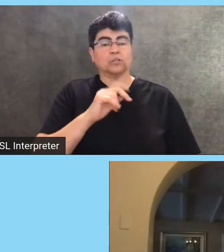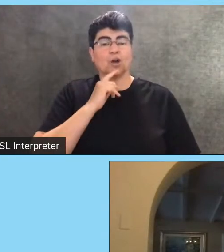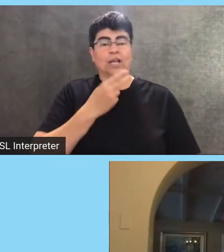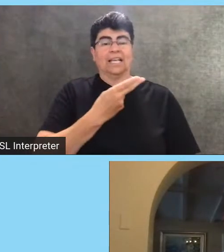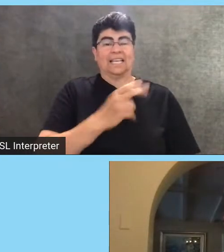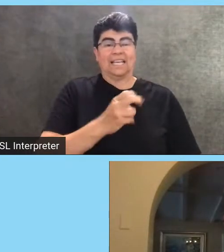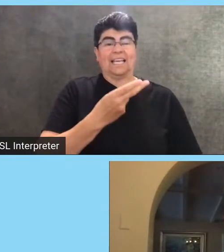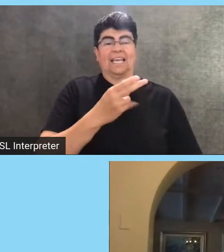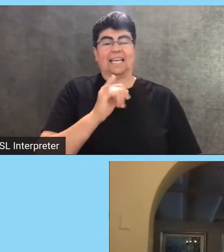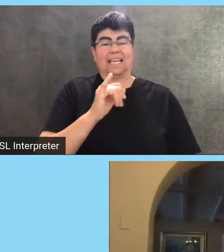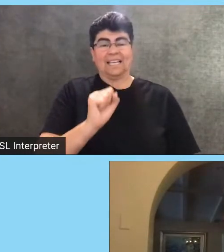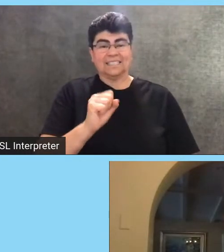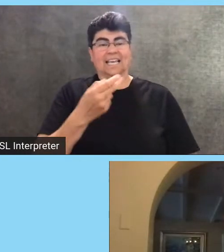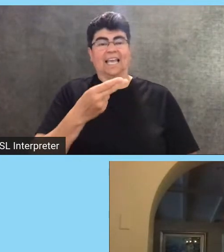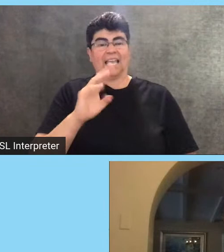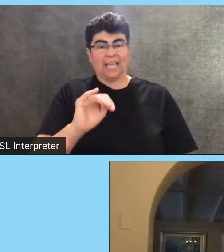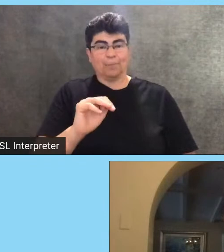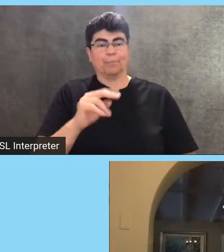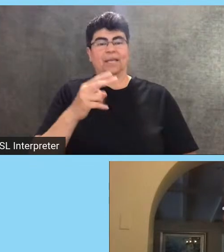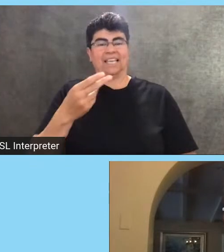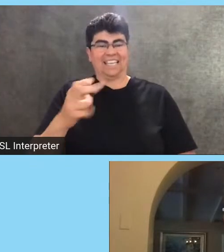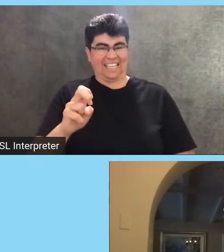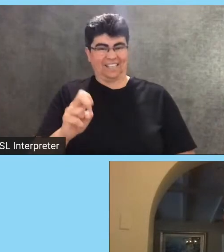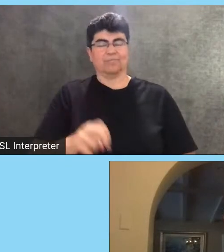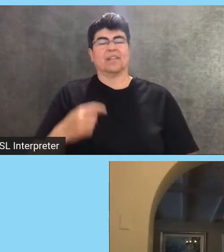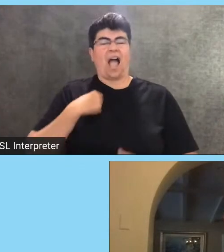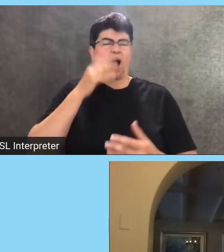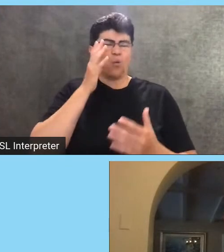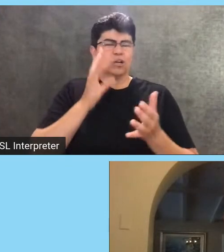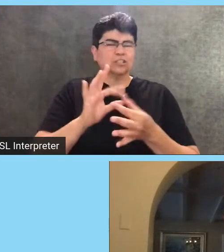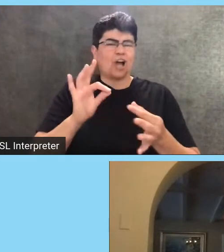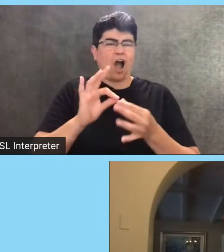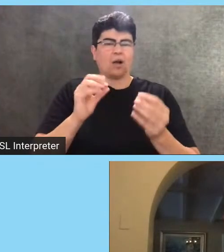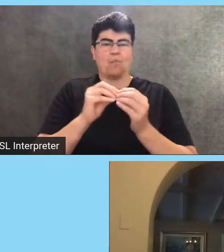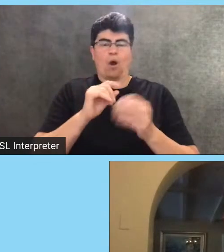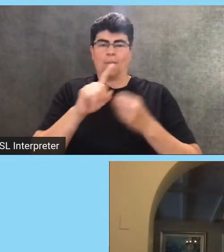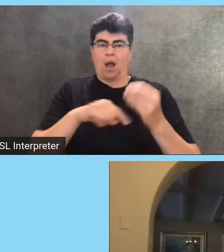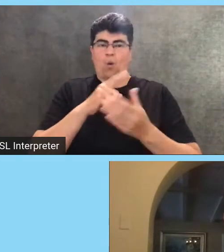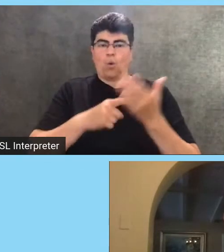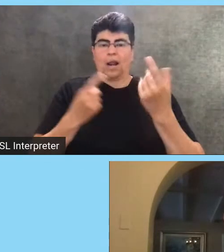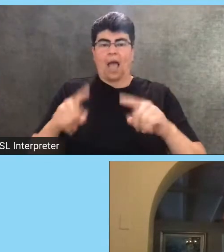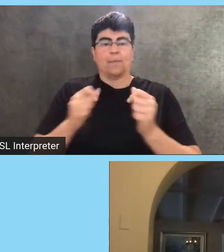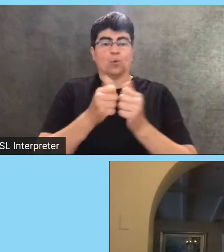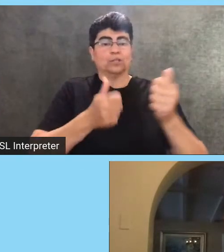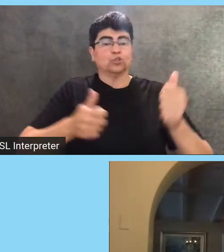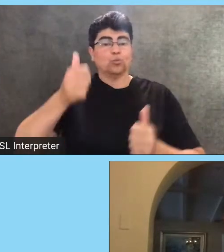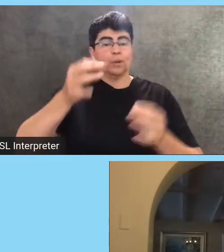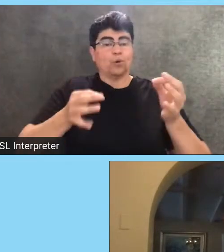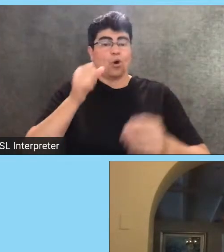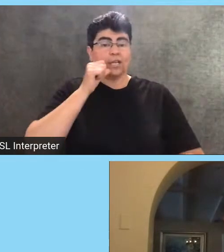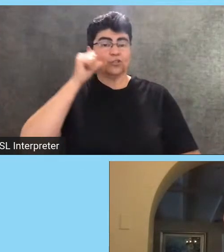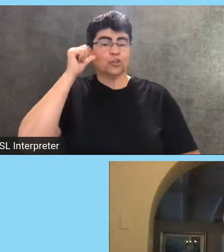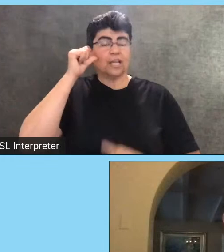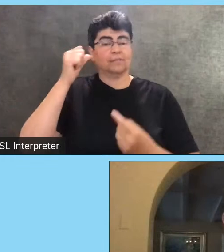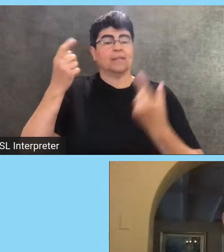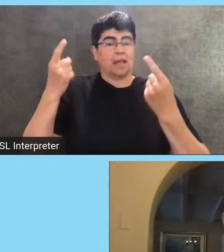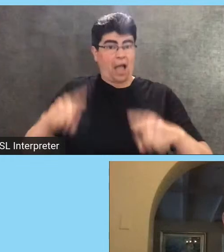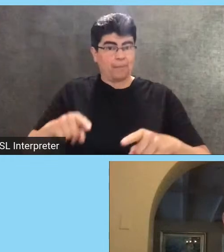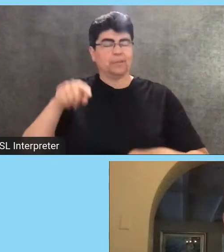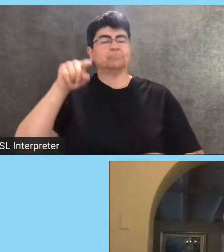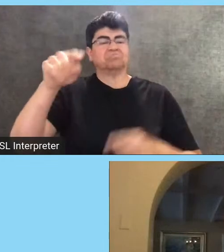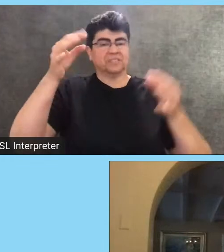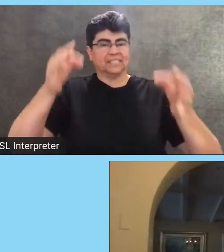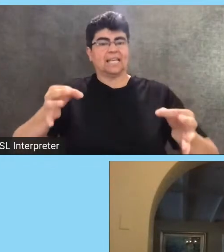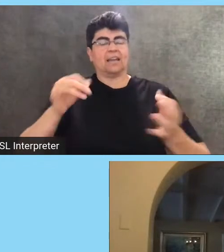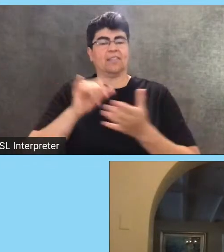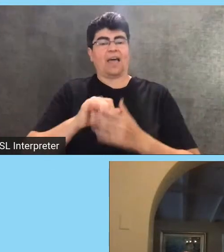he. And I'm going to talk a little bit more about exactly what happened at the Supreme Court yesterday. Yesterday, the Supreme Court decided